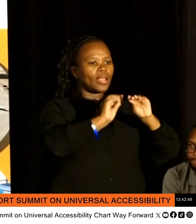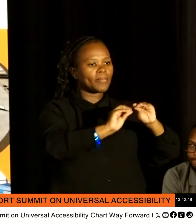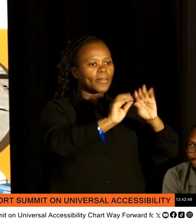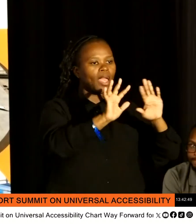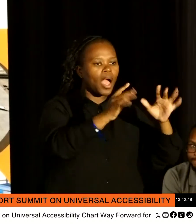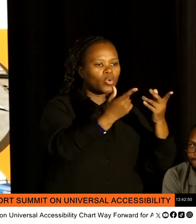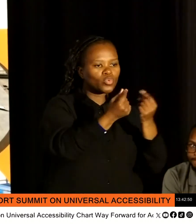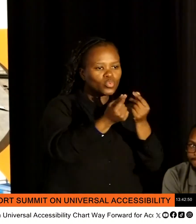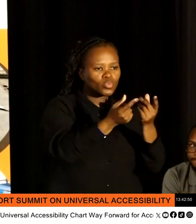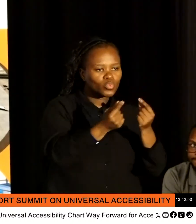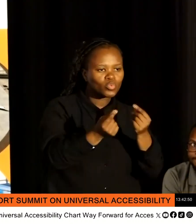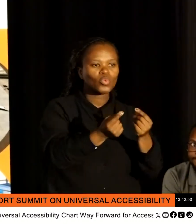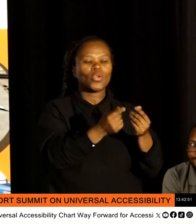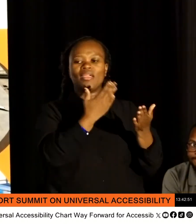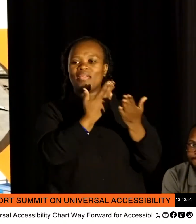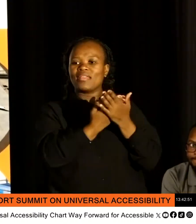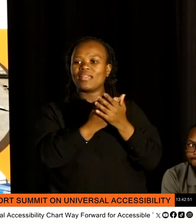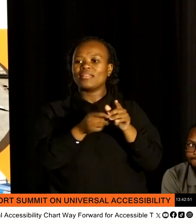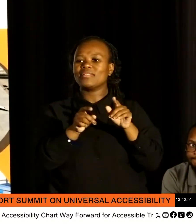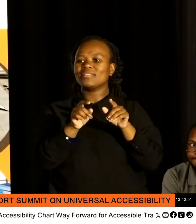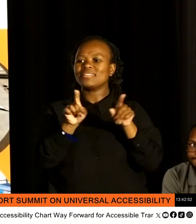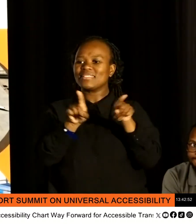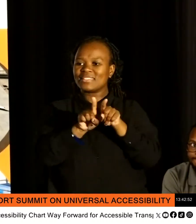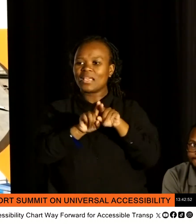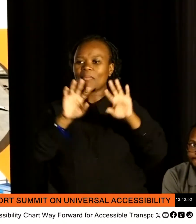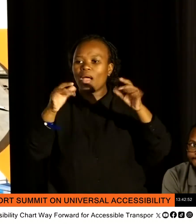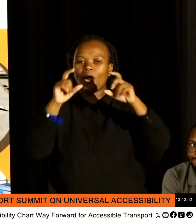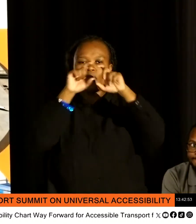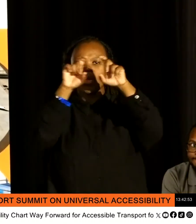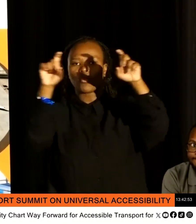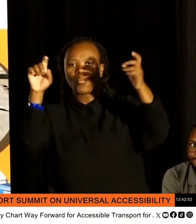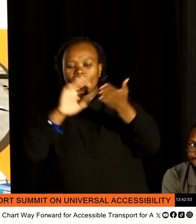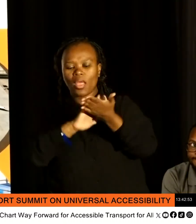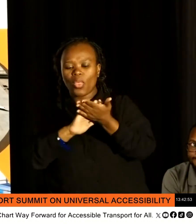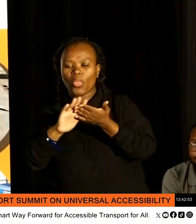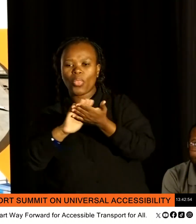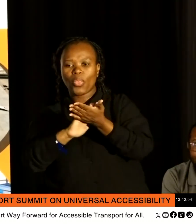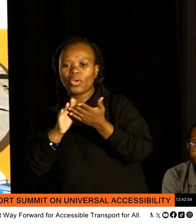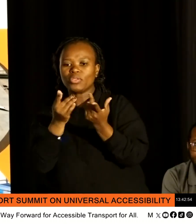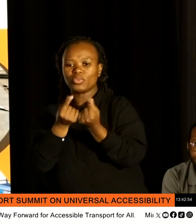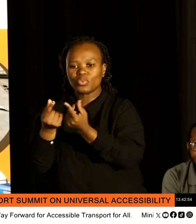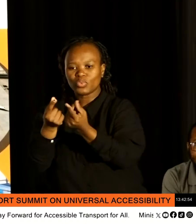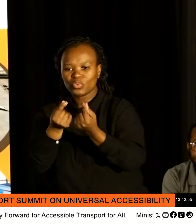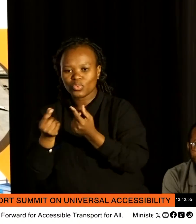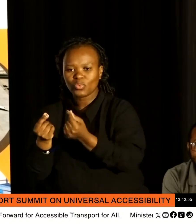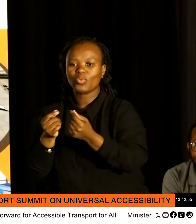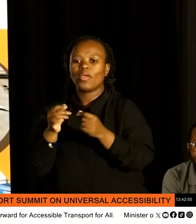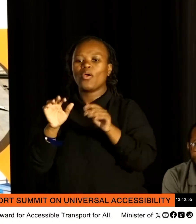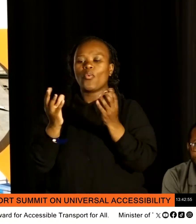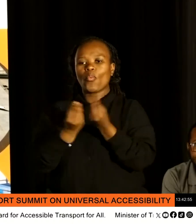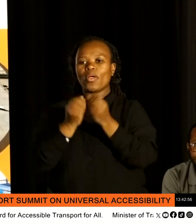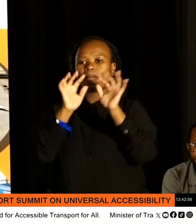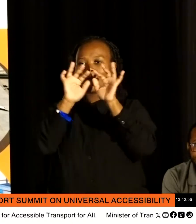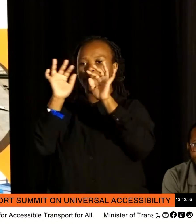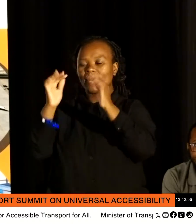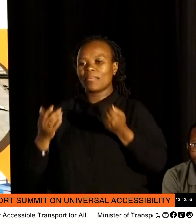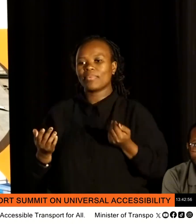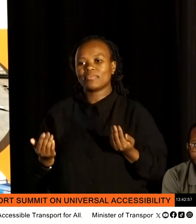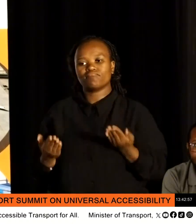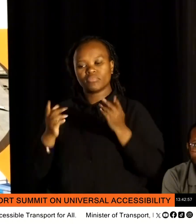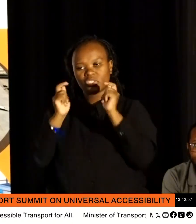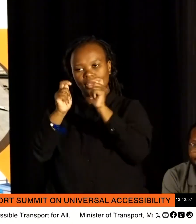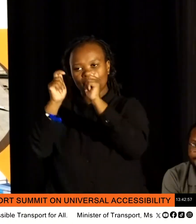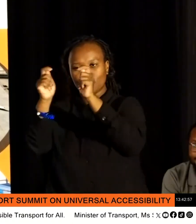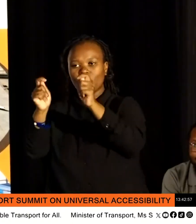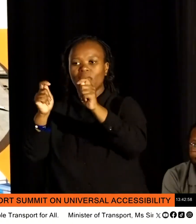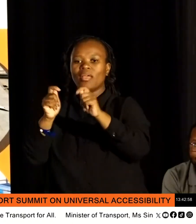users to integration the real-time text alerts for transport disruptions and public transport services.